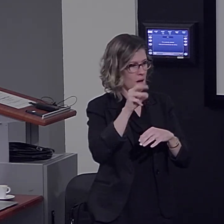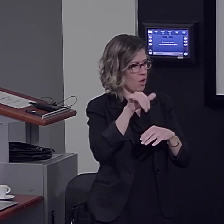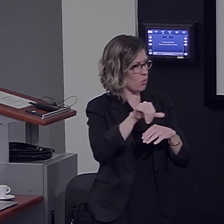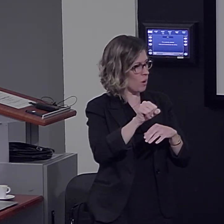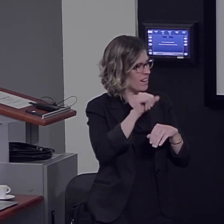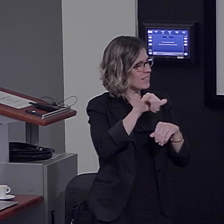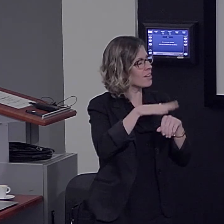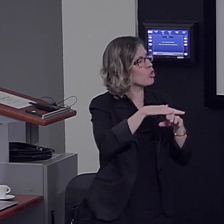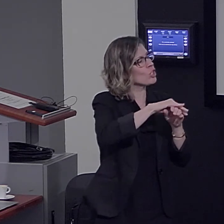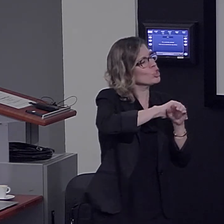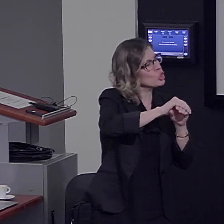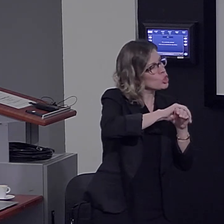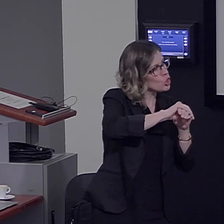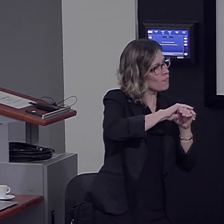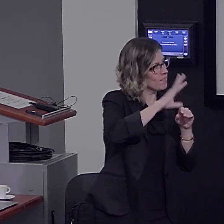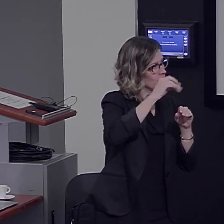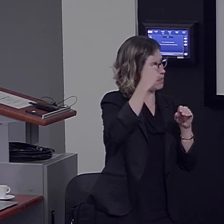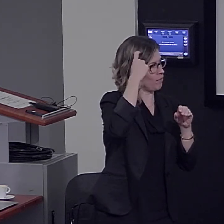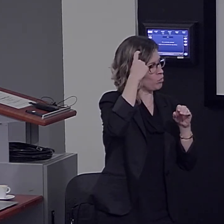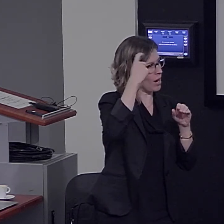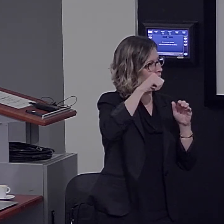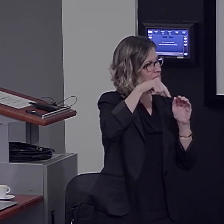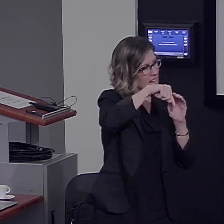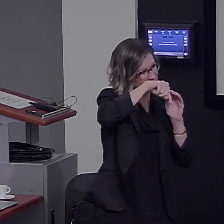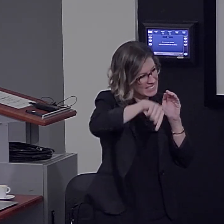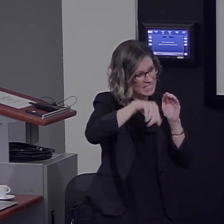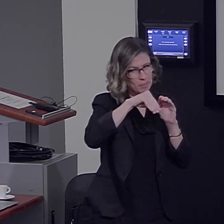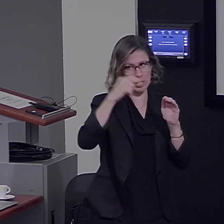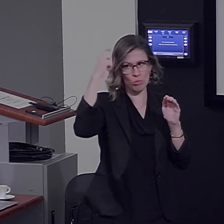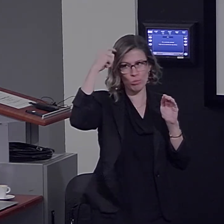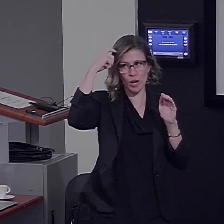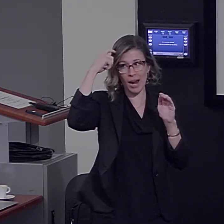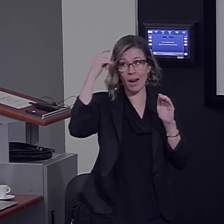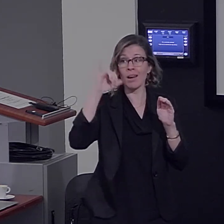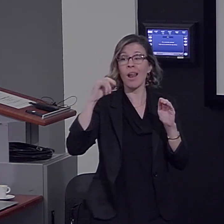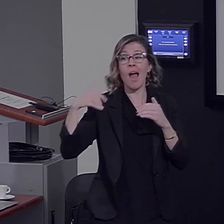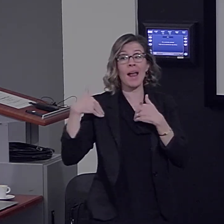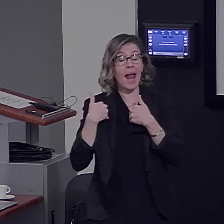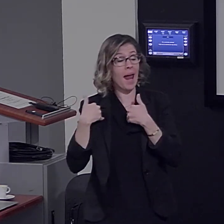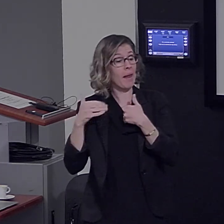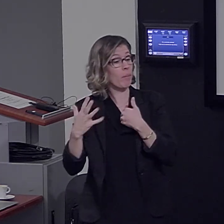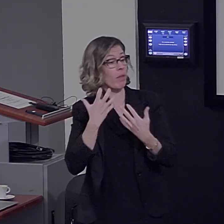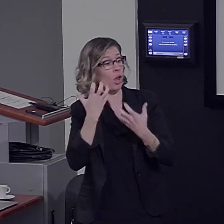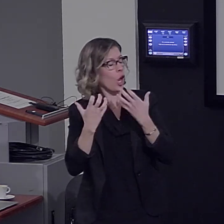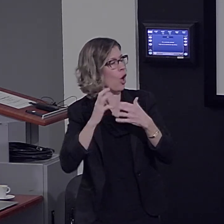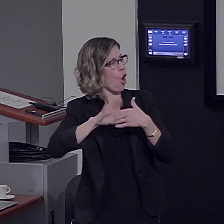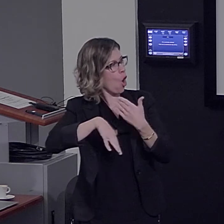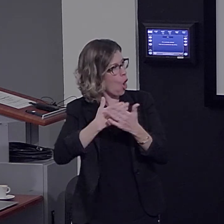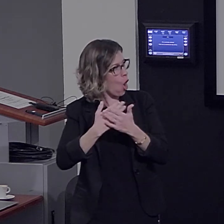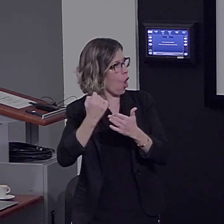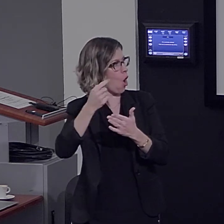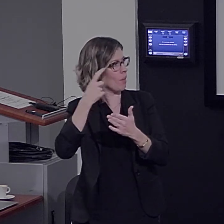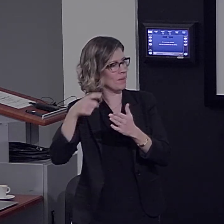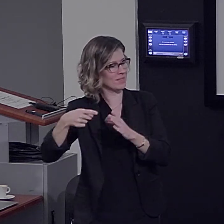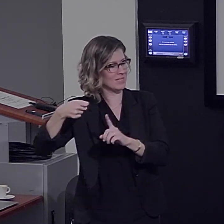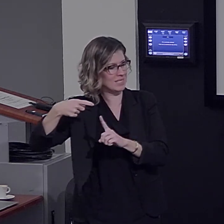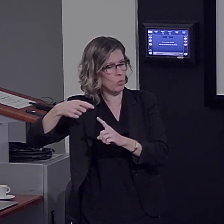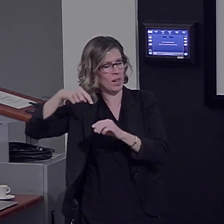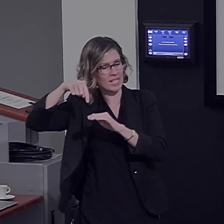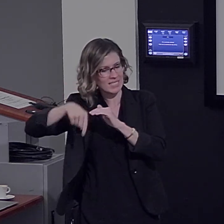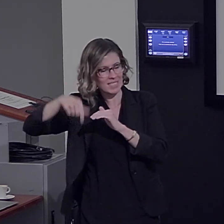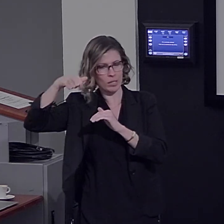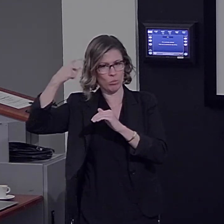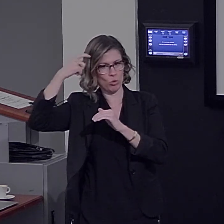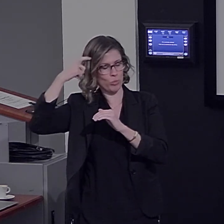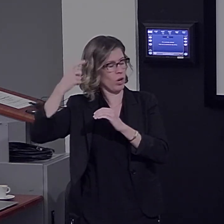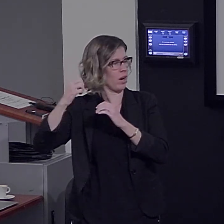surface of the brain, it's not in the depth of the brain. All the animal calls and so on are due to stimulation of deep brain structure, which are